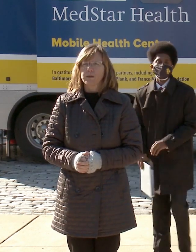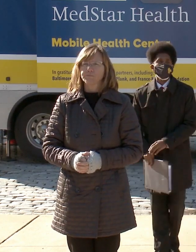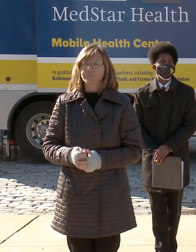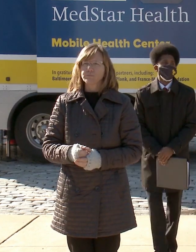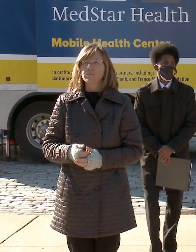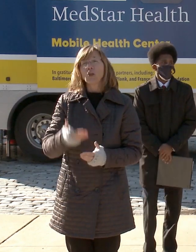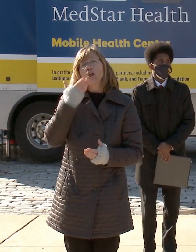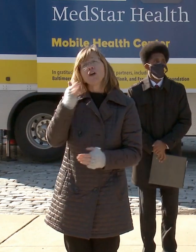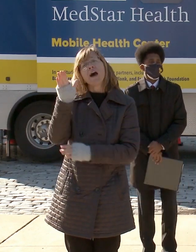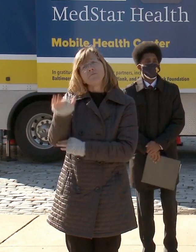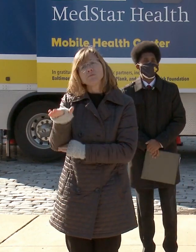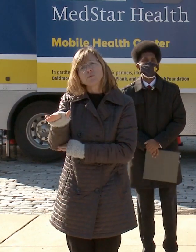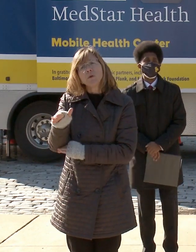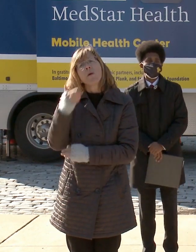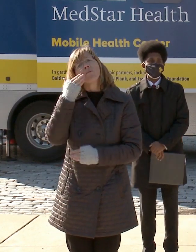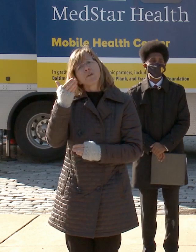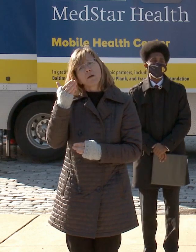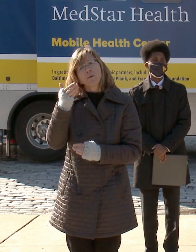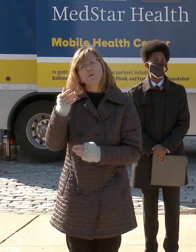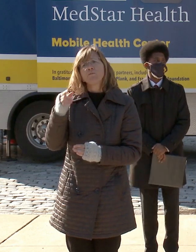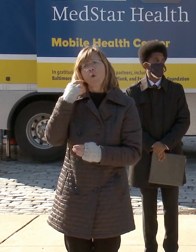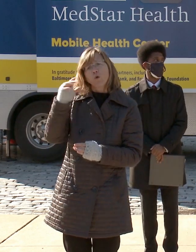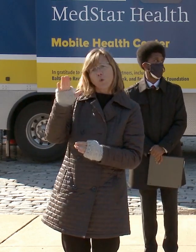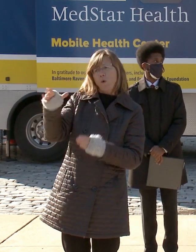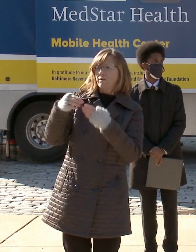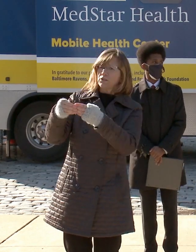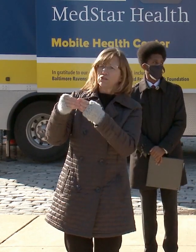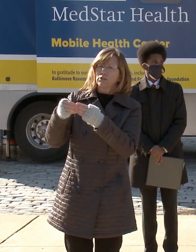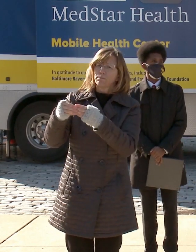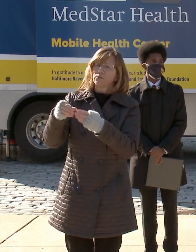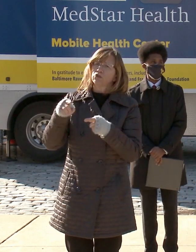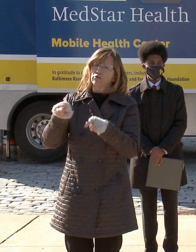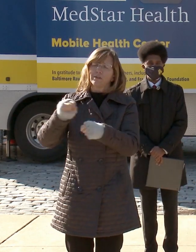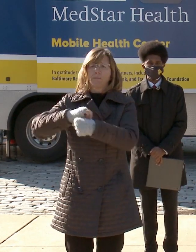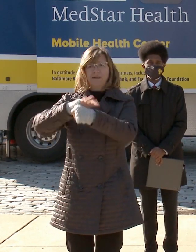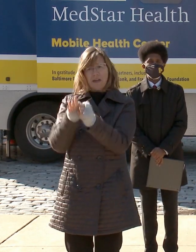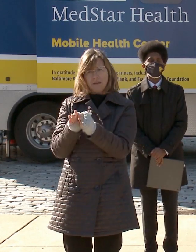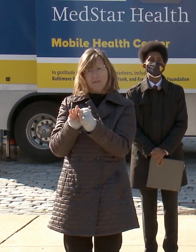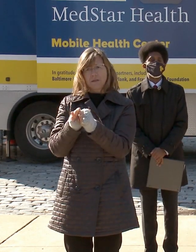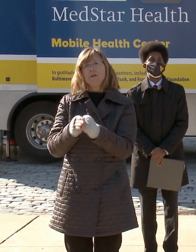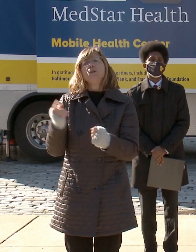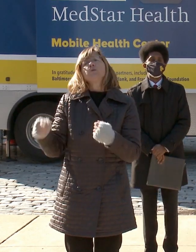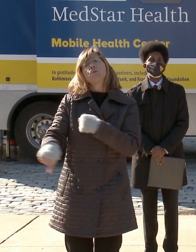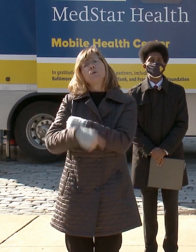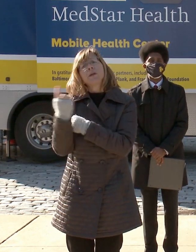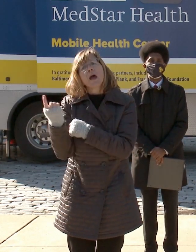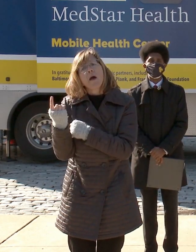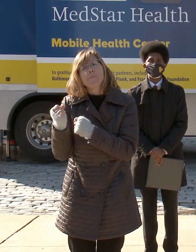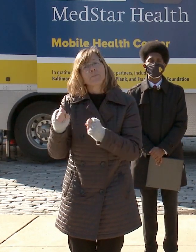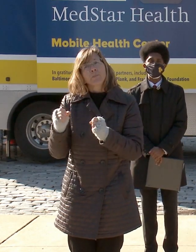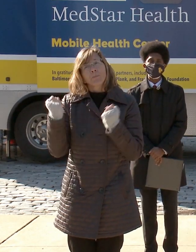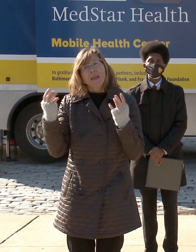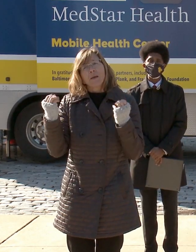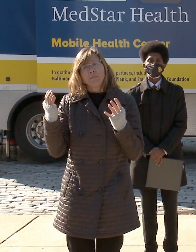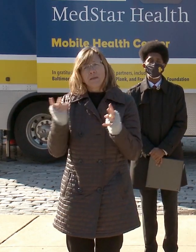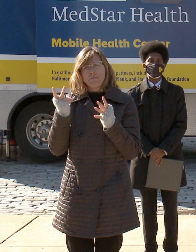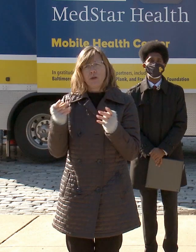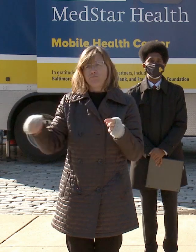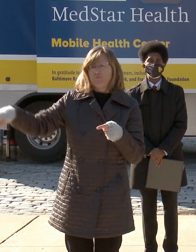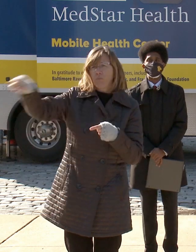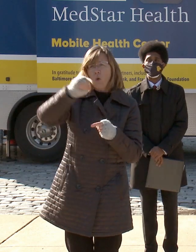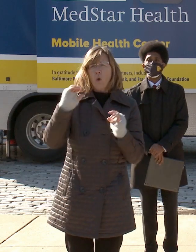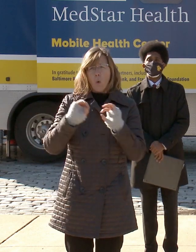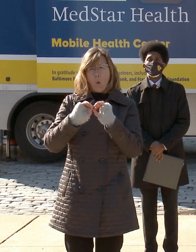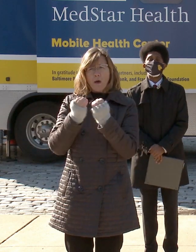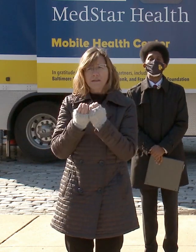Good afternoon, and thank you, Mayor Scott, for your leadership during this pandemic. Today, standing with many of the leading healthcare organizations in Baltimore